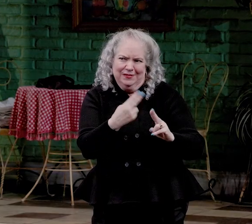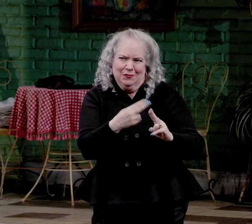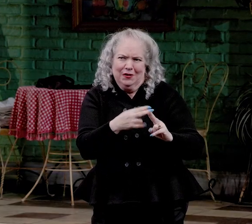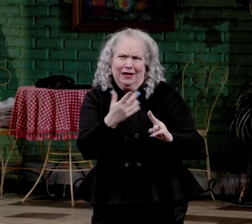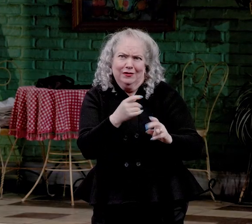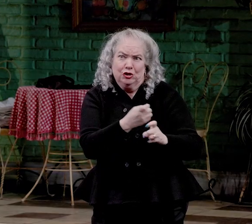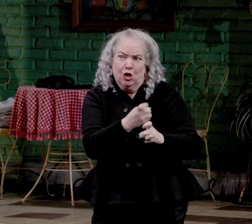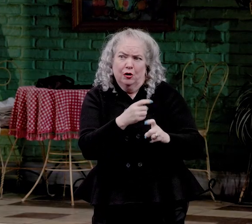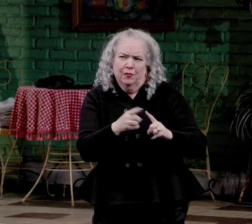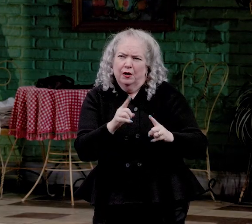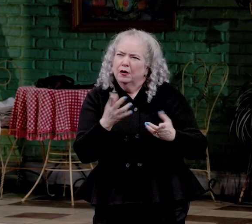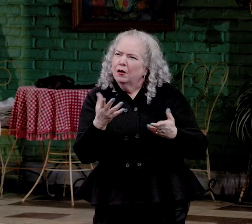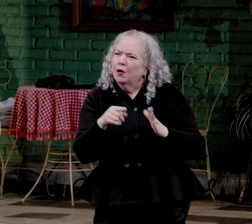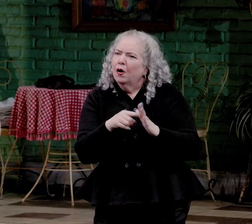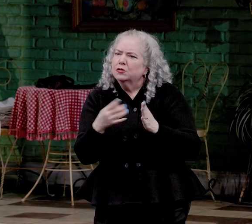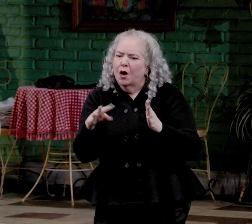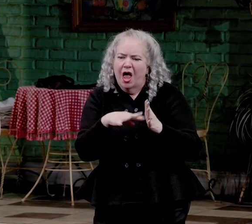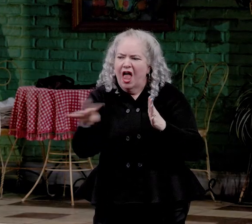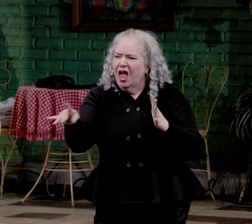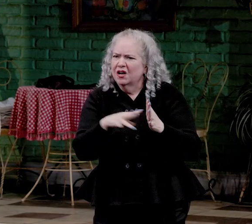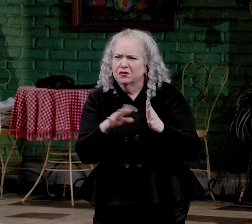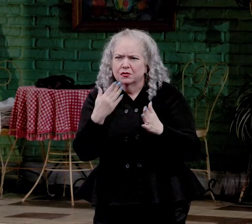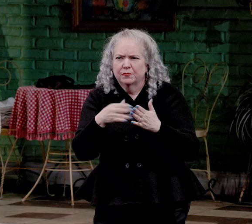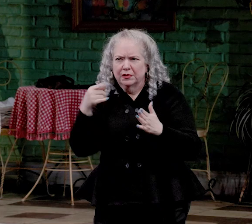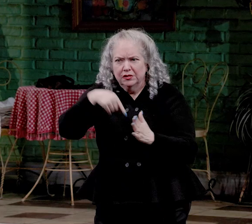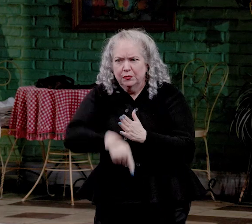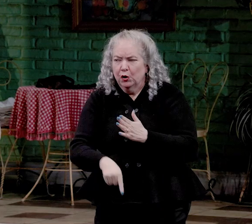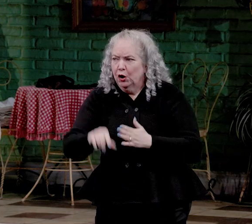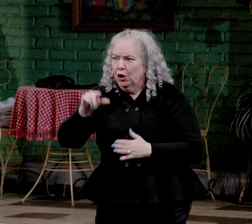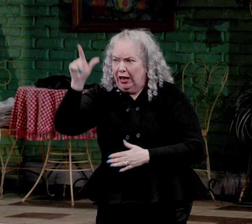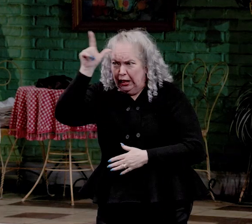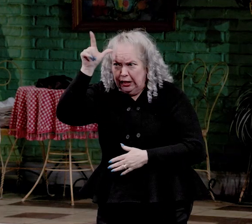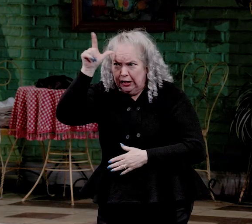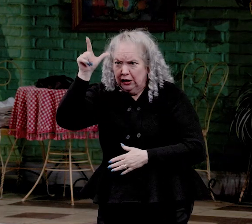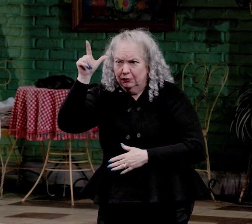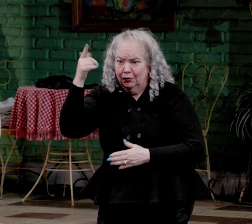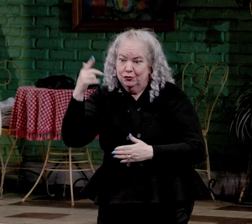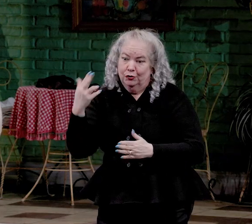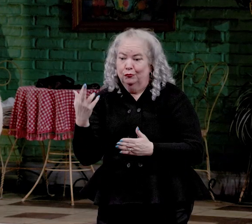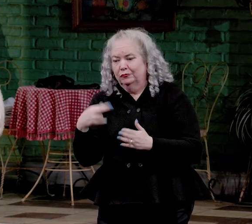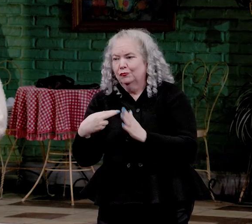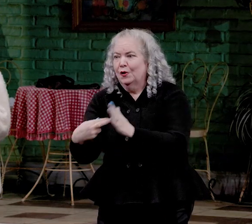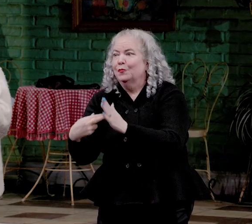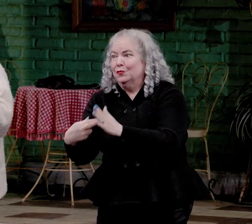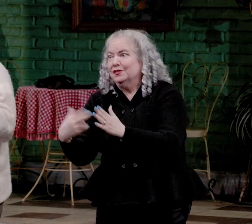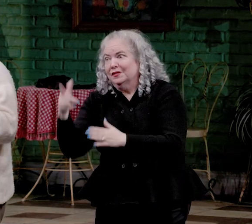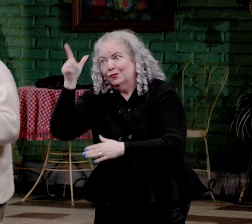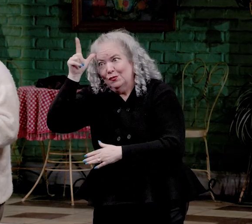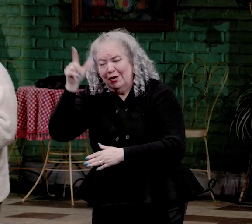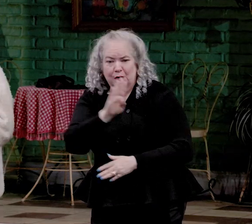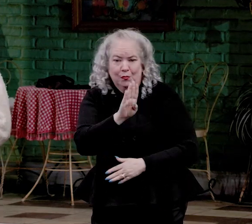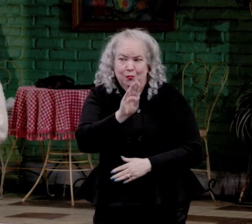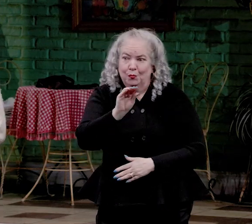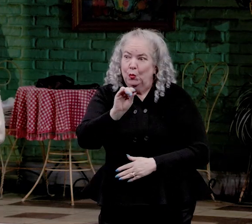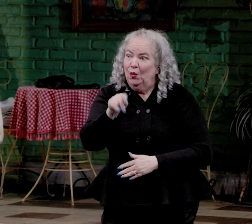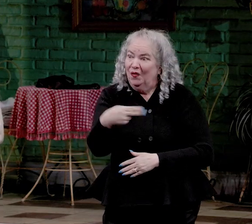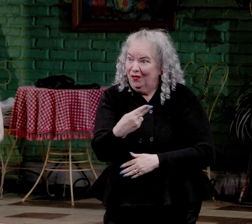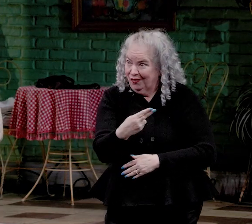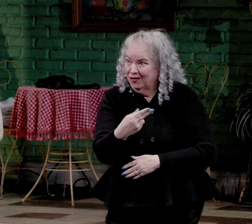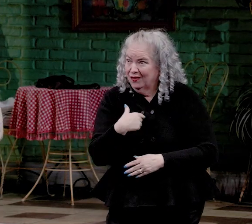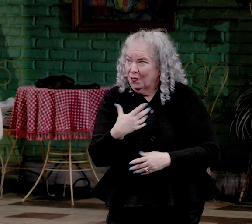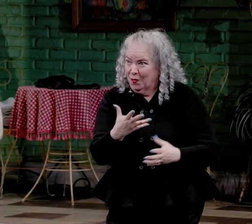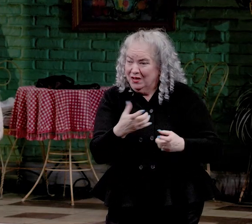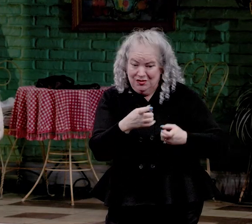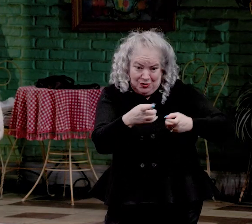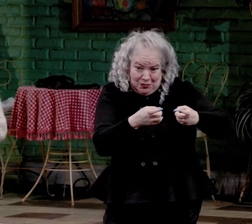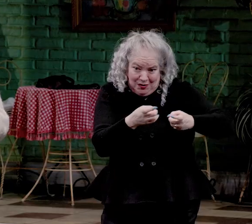echo something deeper, like Lincoln, who works in an arcade impersonating Abraham Lincoln, and Booth, who dreams of mastering the street hustle